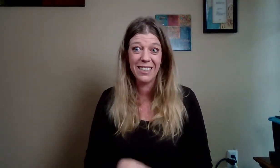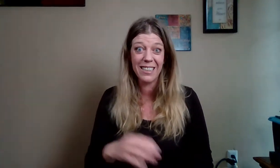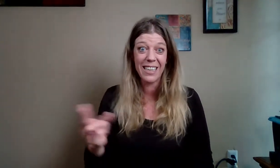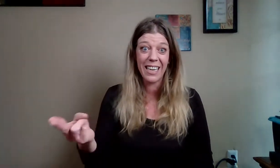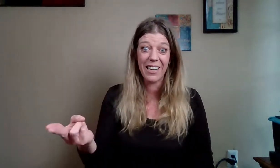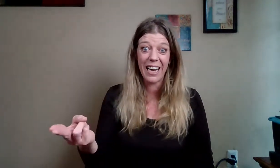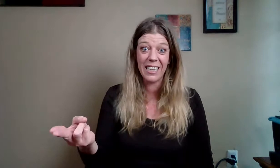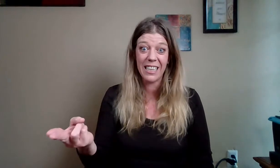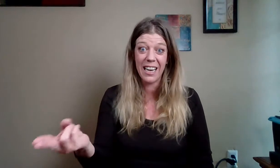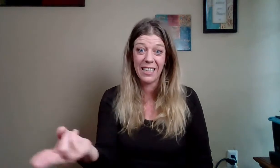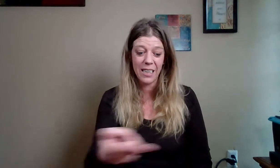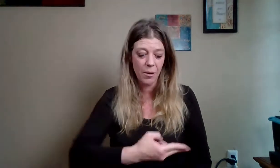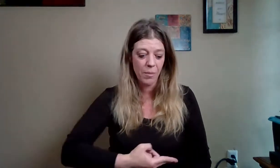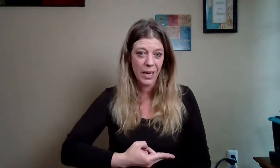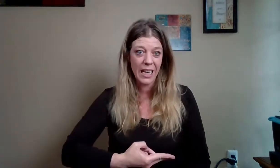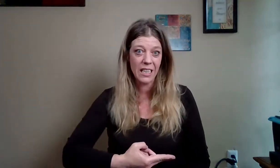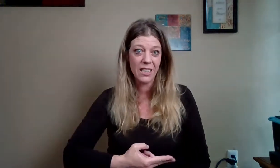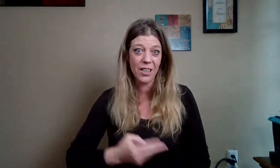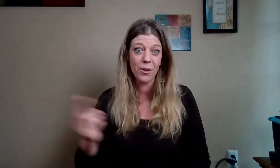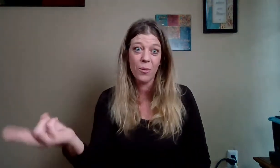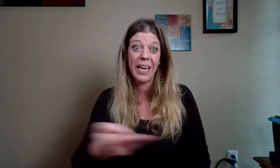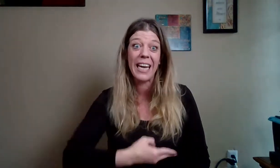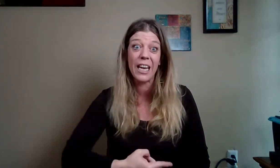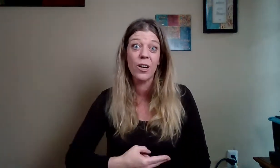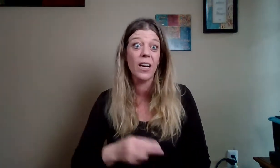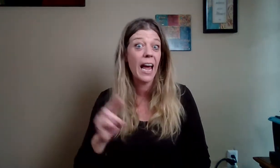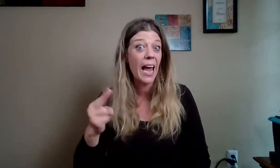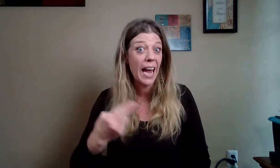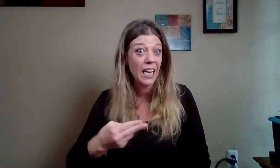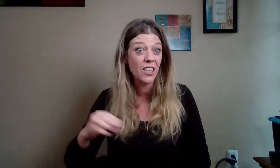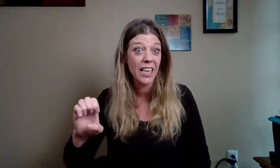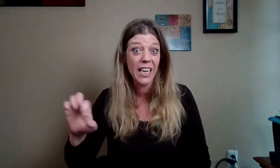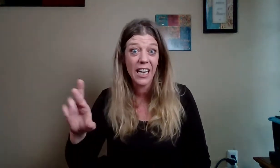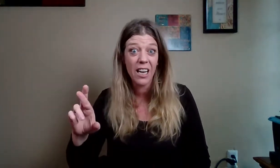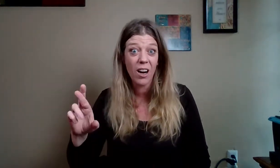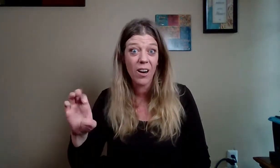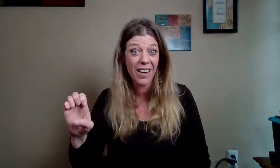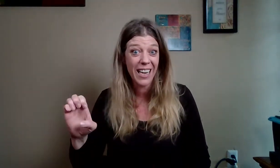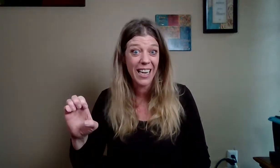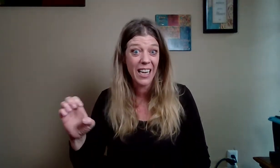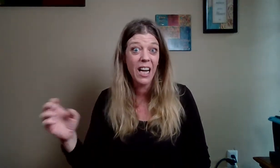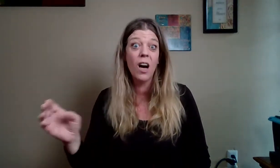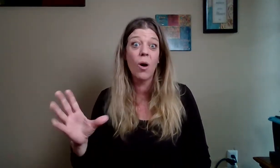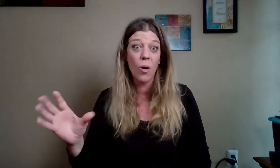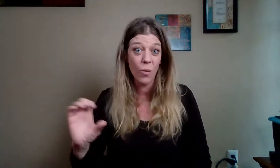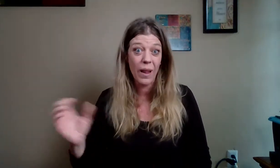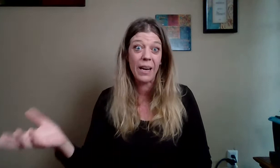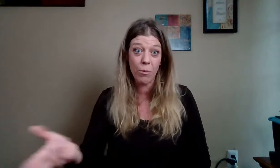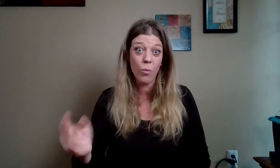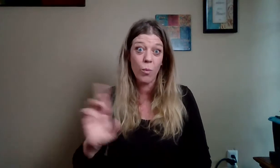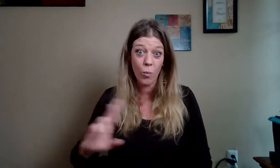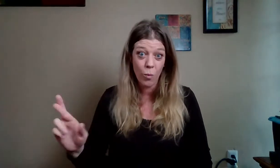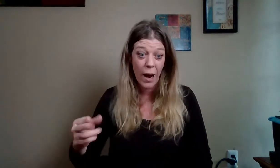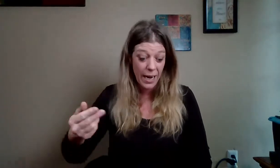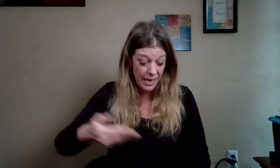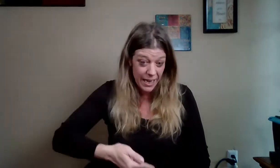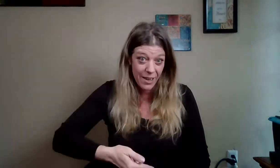did you take your H hand and bring it into you? Here, H-E-R-E, like right